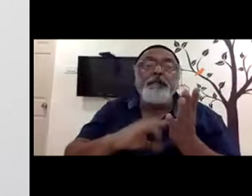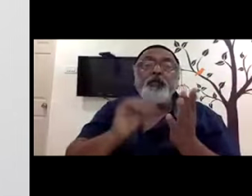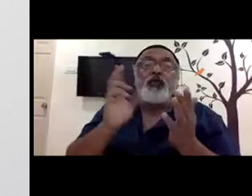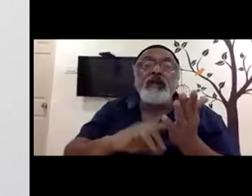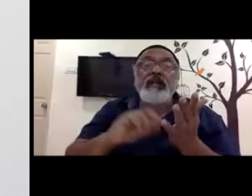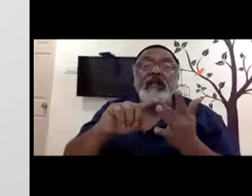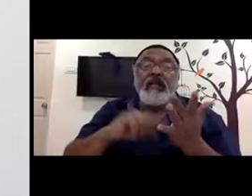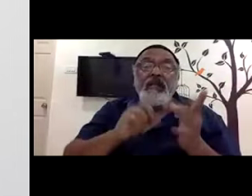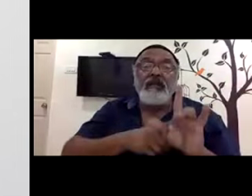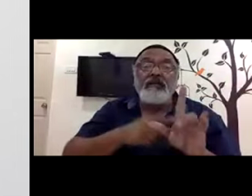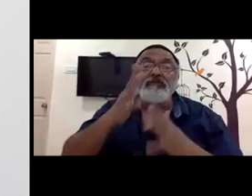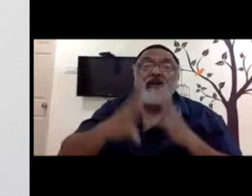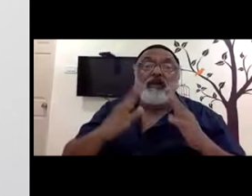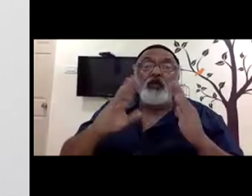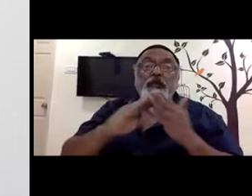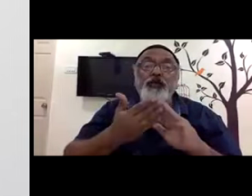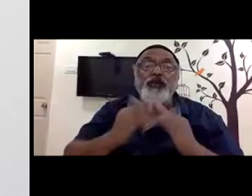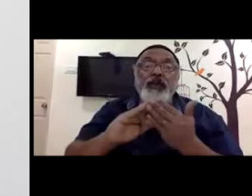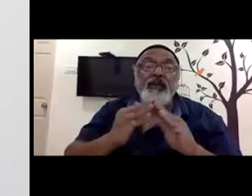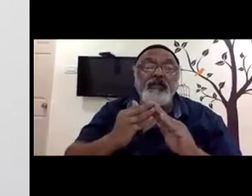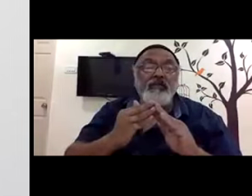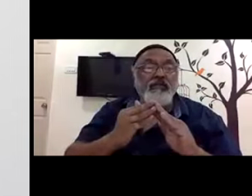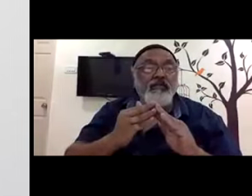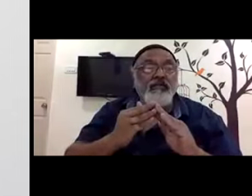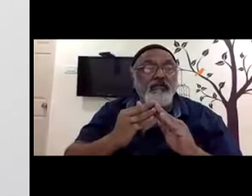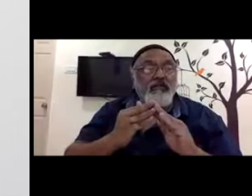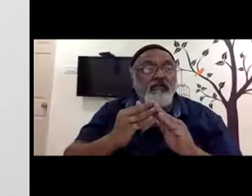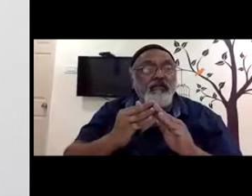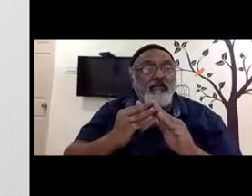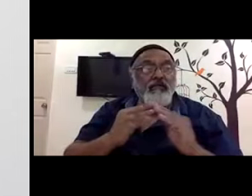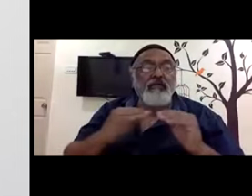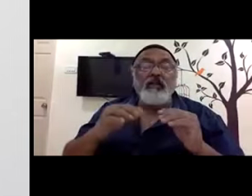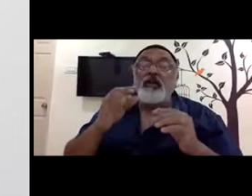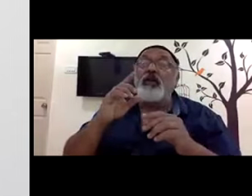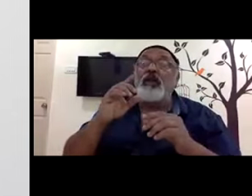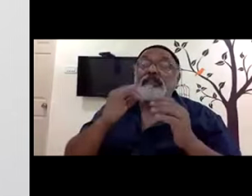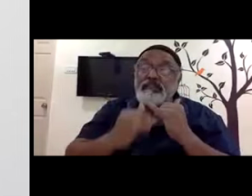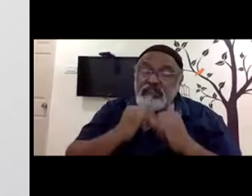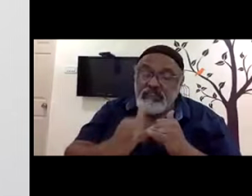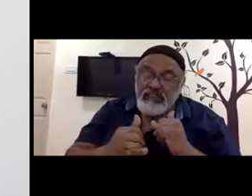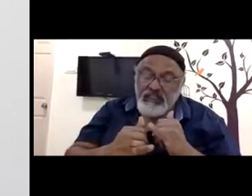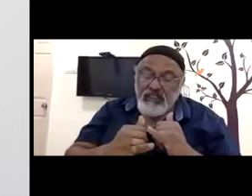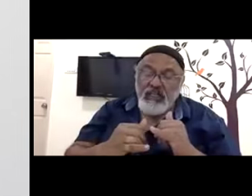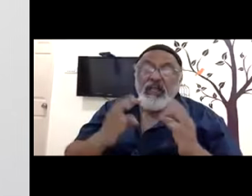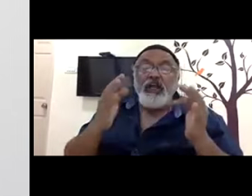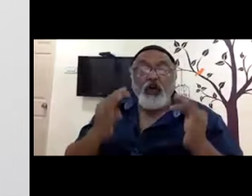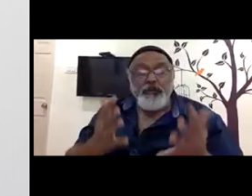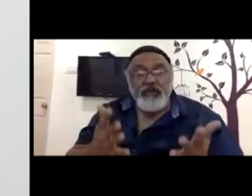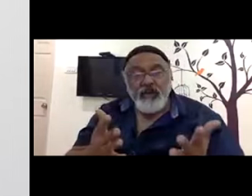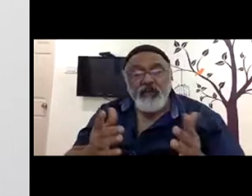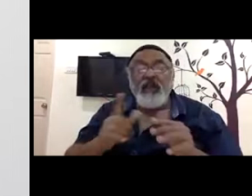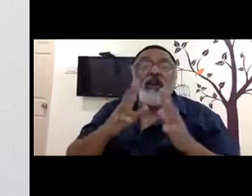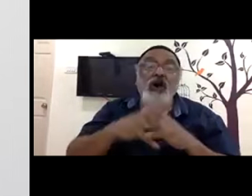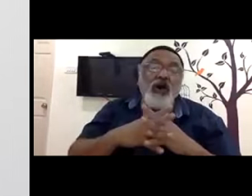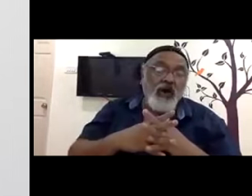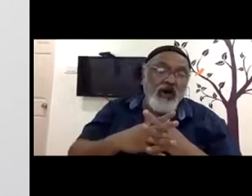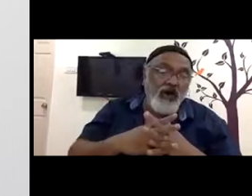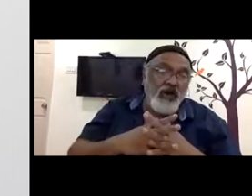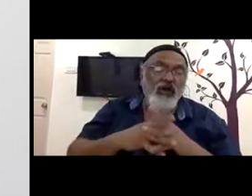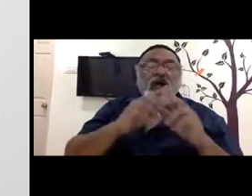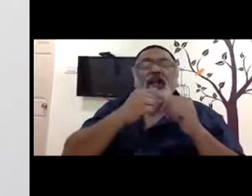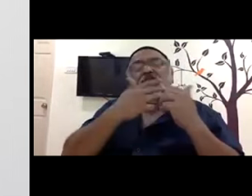include the economy, it may include history, it may include the law, the legal system. So when we